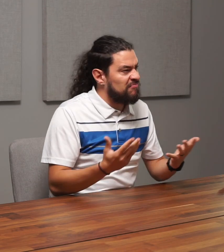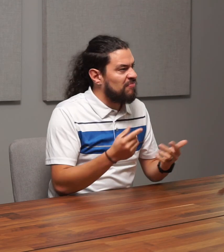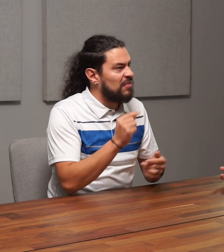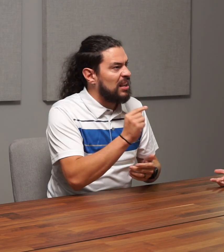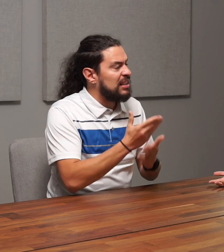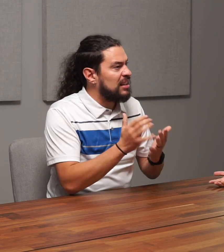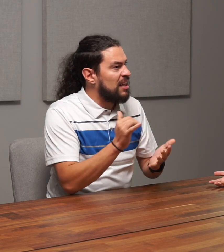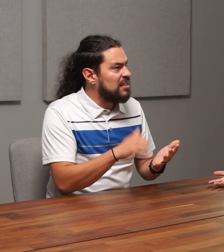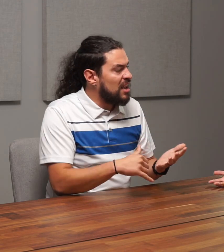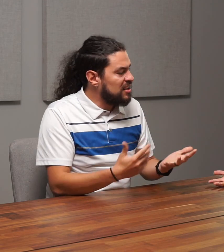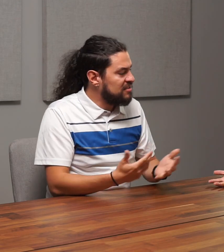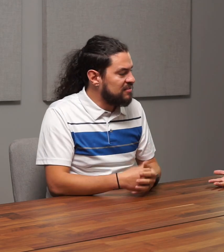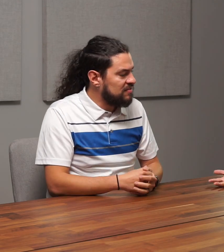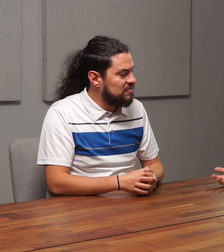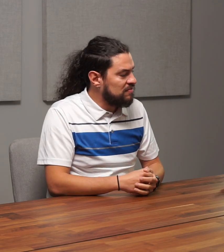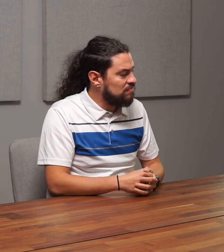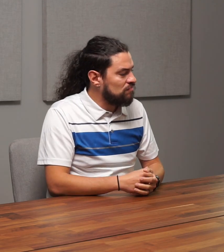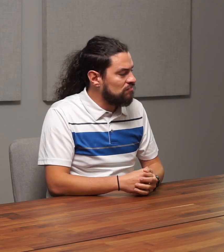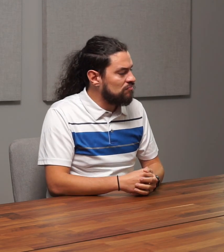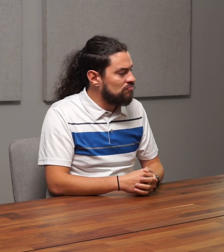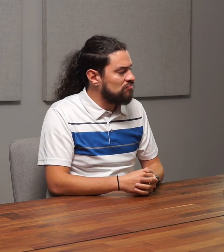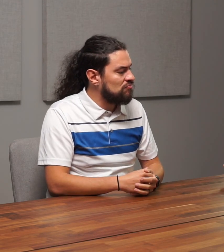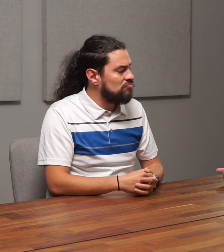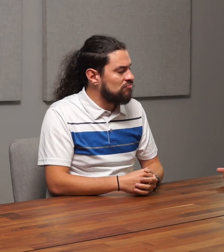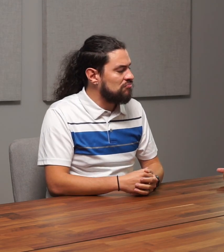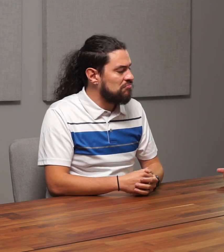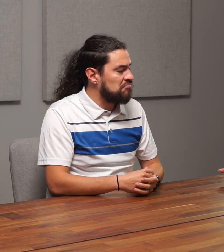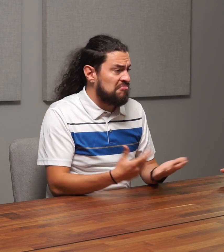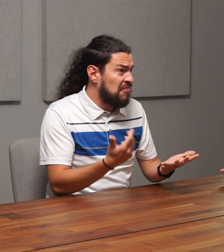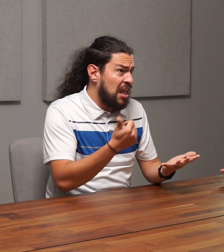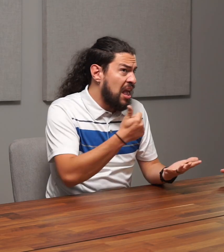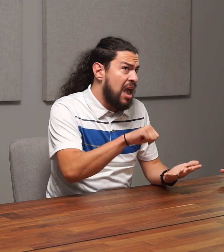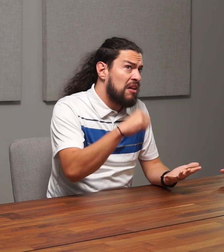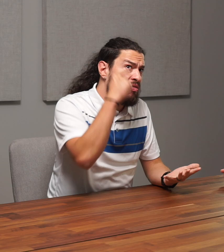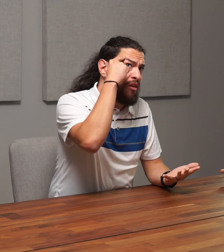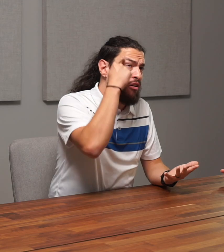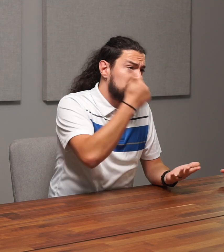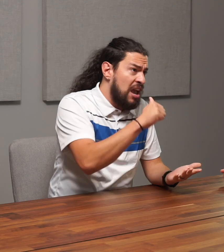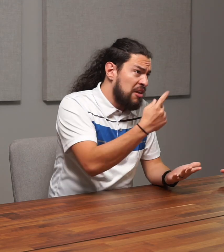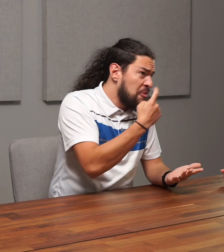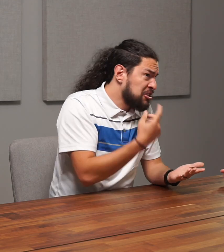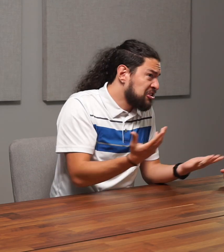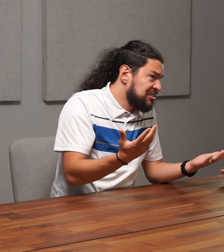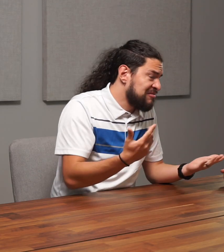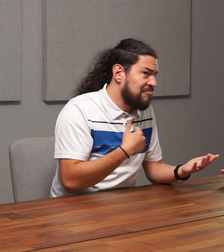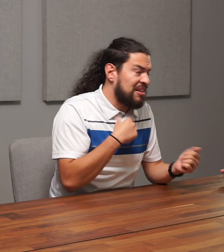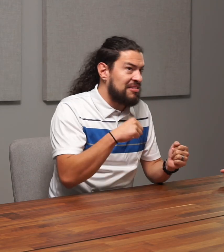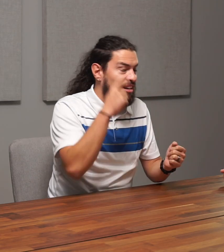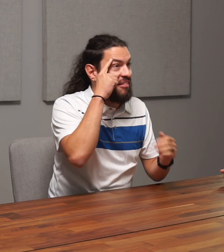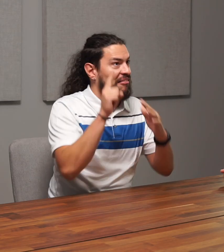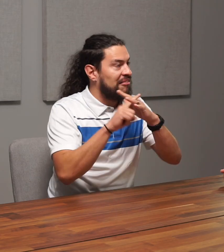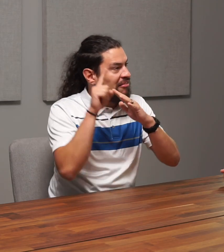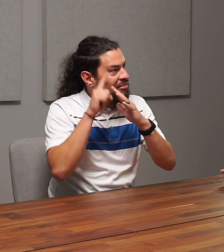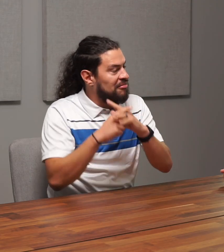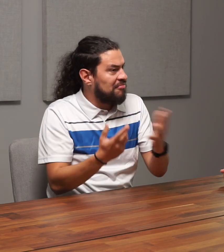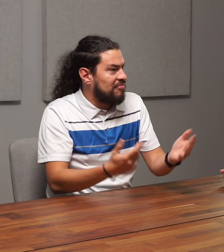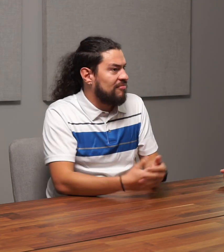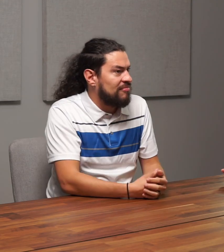for you good i'd say simple things like that i mean are there any specific things that you're